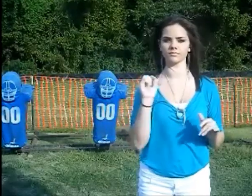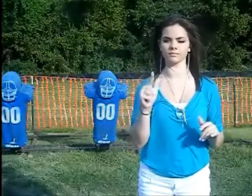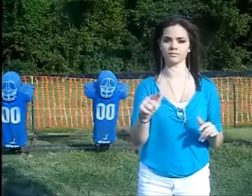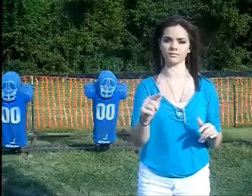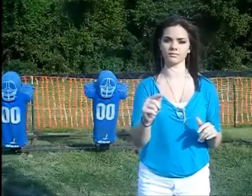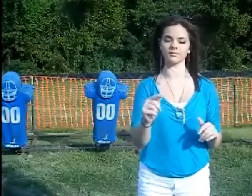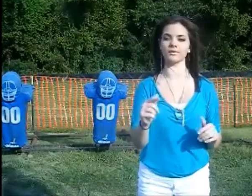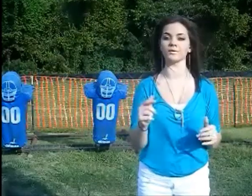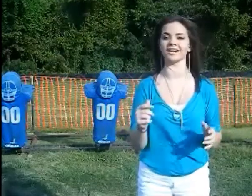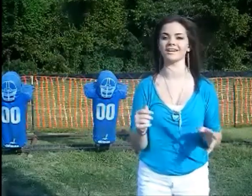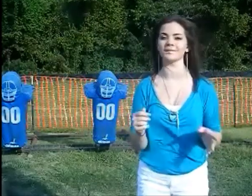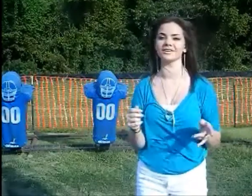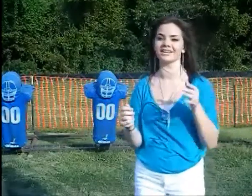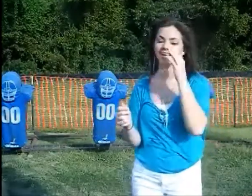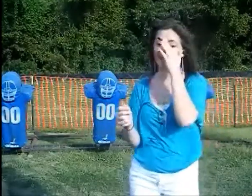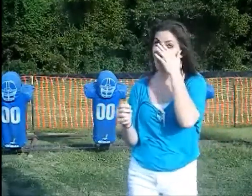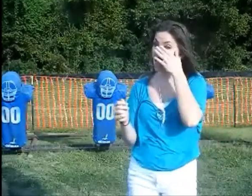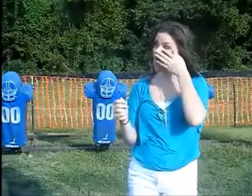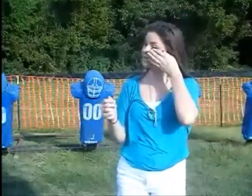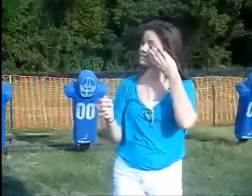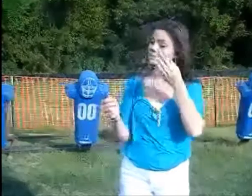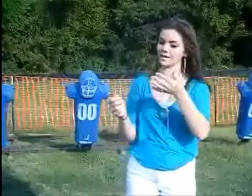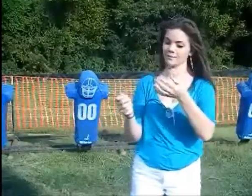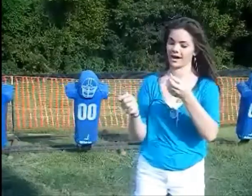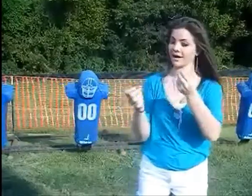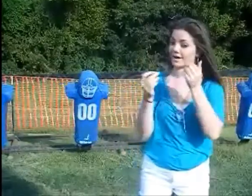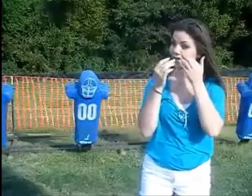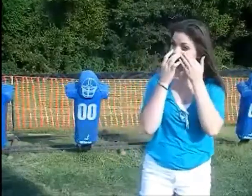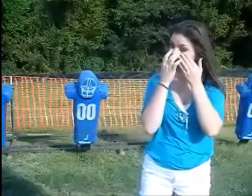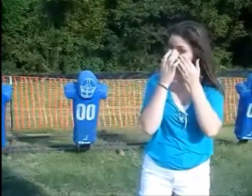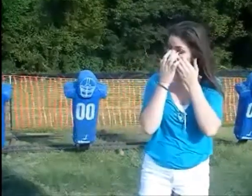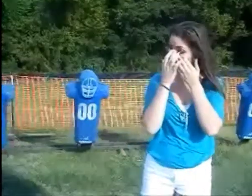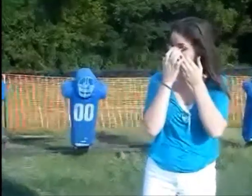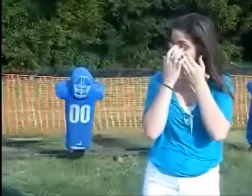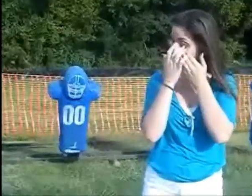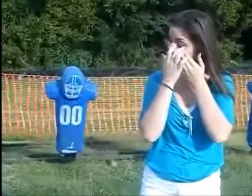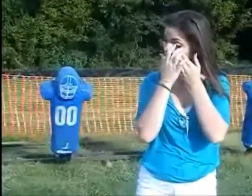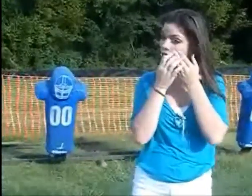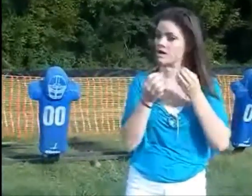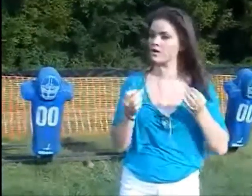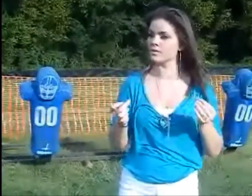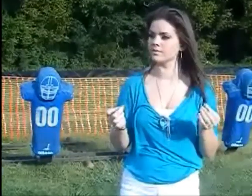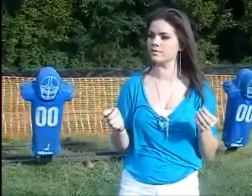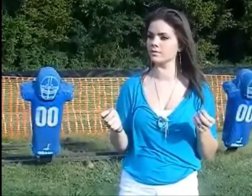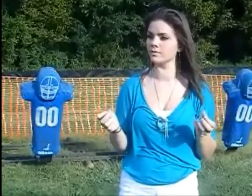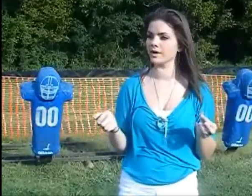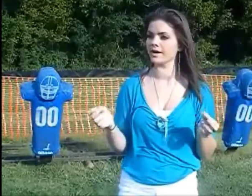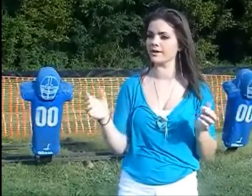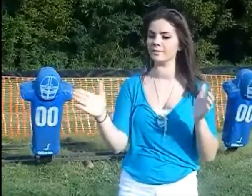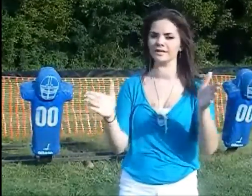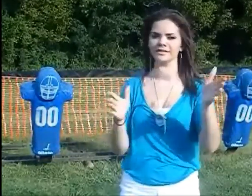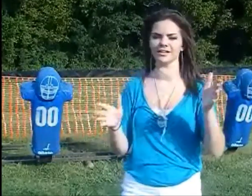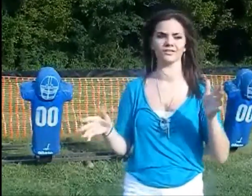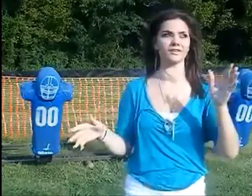Memory light up in the headlight Has got me reminiscing on in good